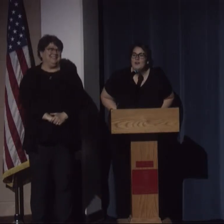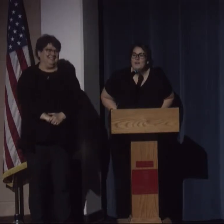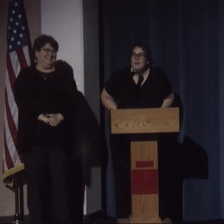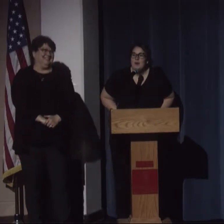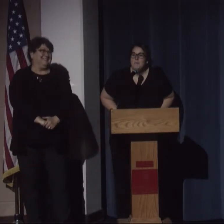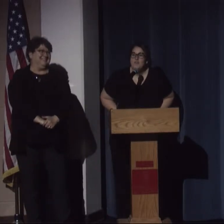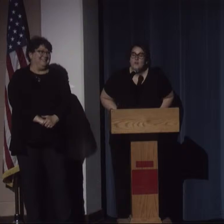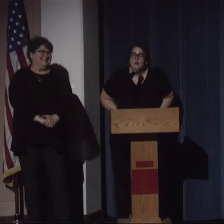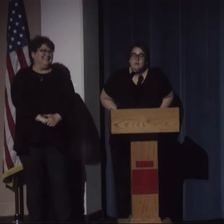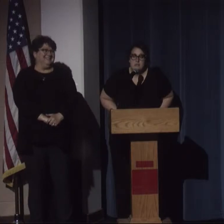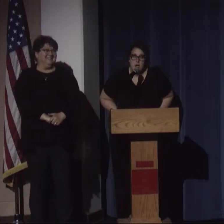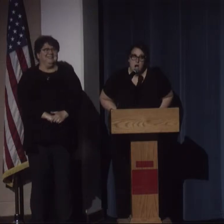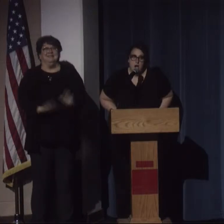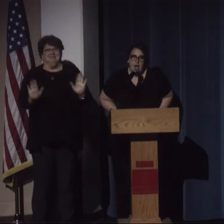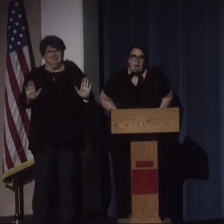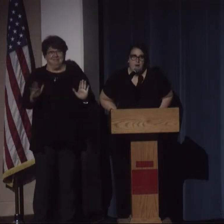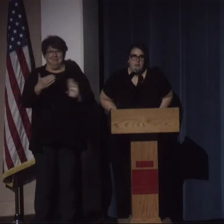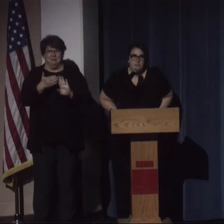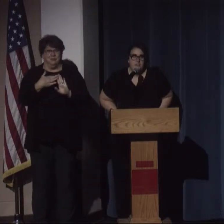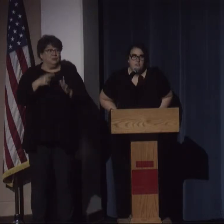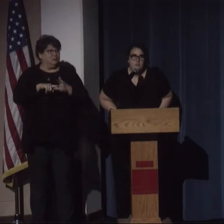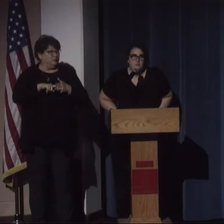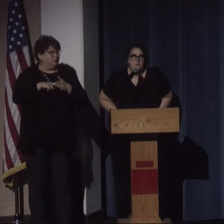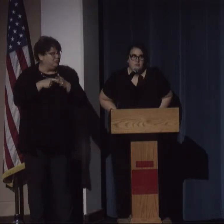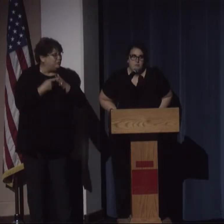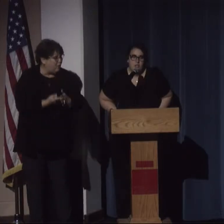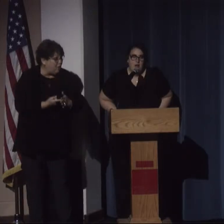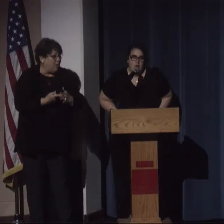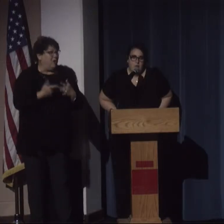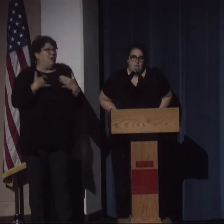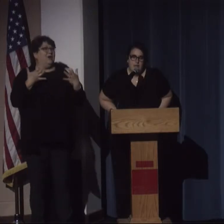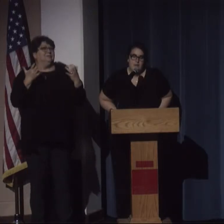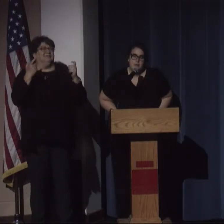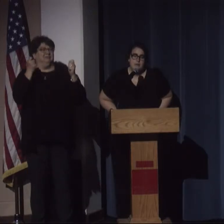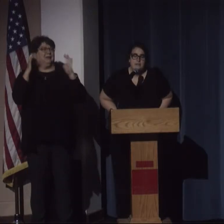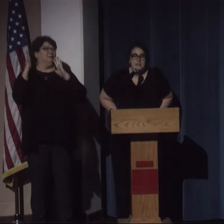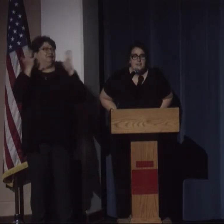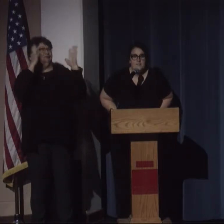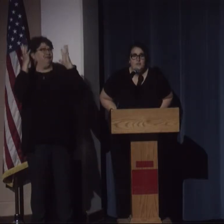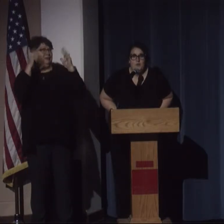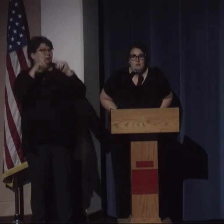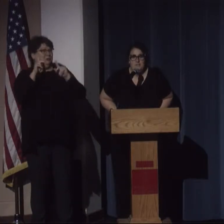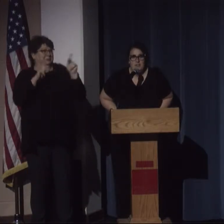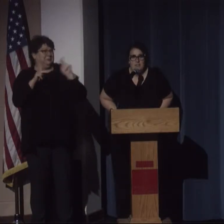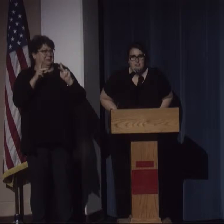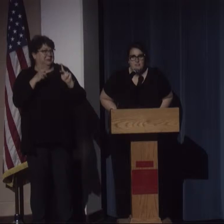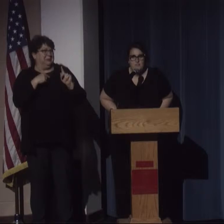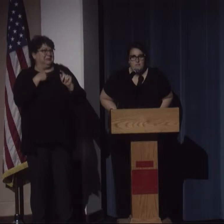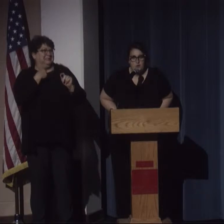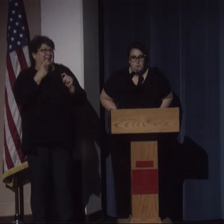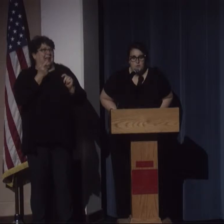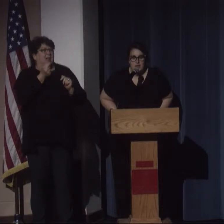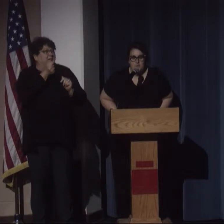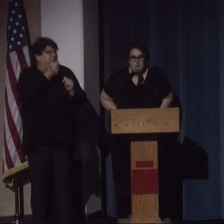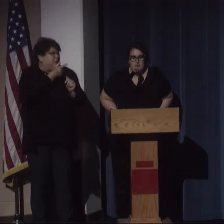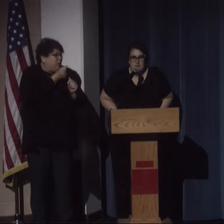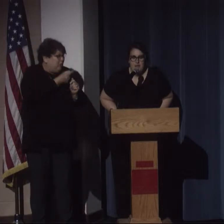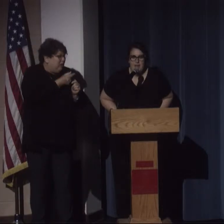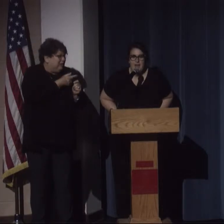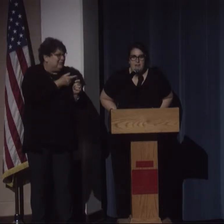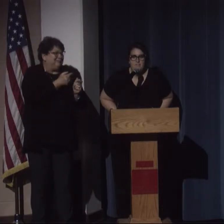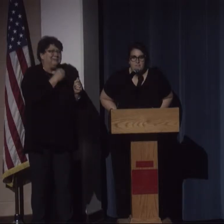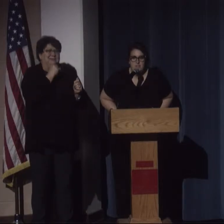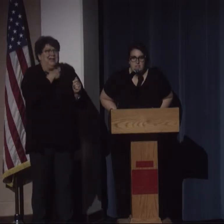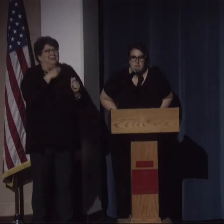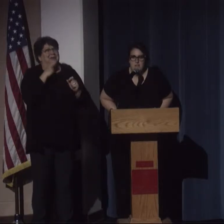So before we start, I want to just do some shout outs. And I'm not going to say a few, because if I said a few, that would be a